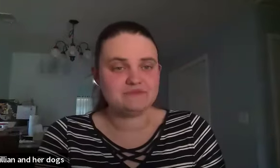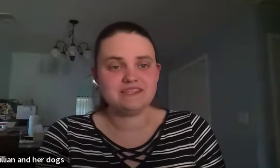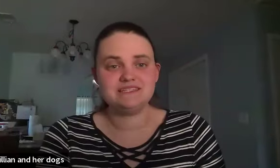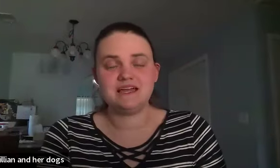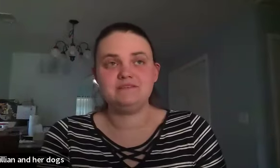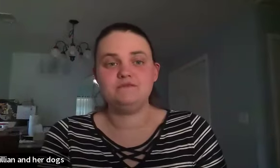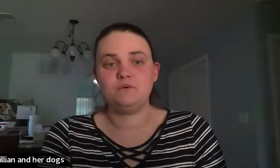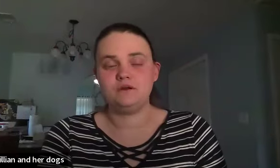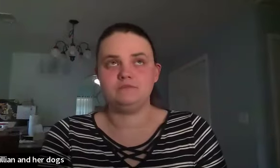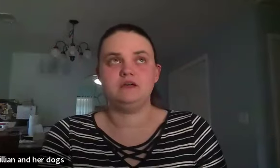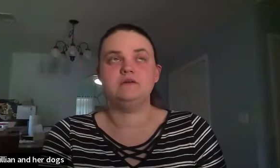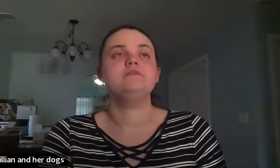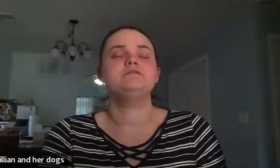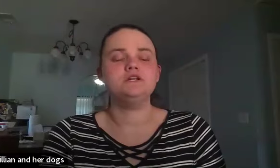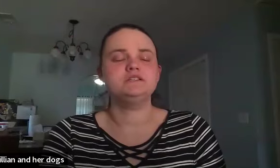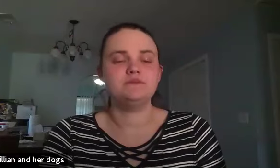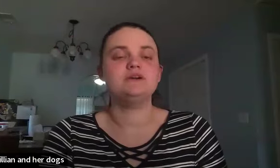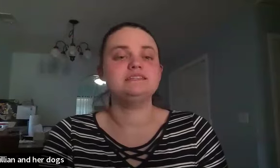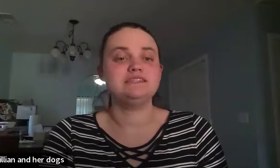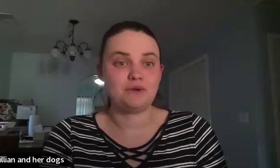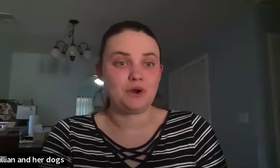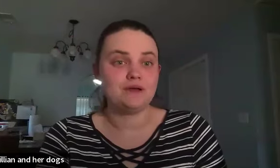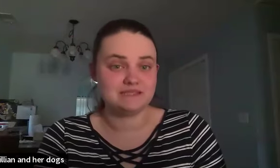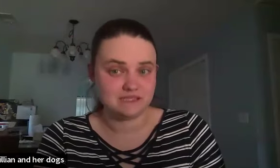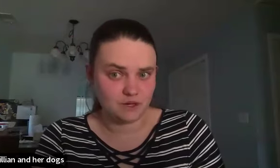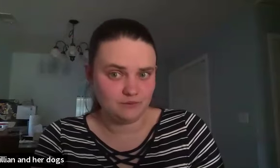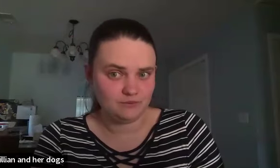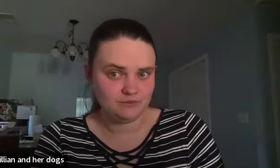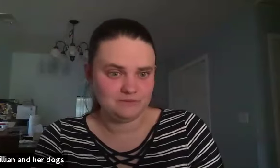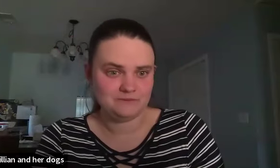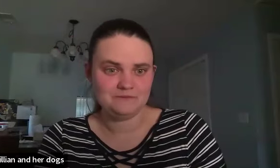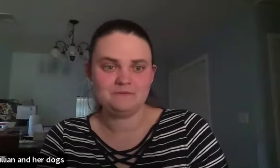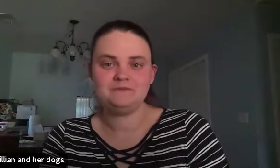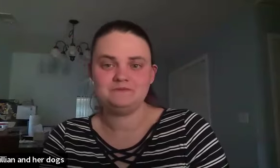going to be the sign for, the first number is number 0.